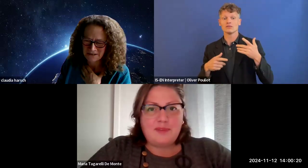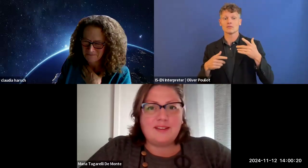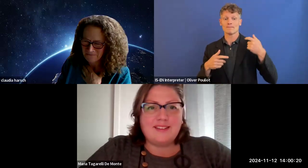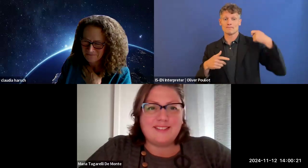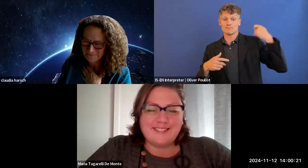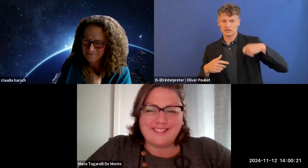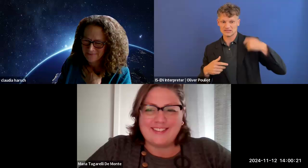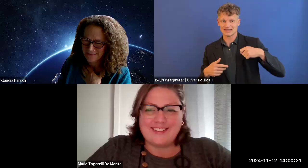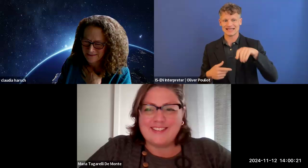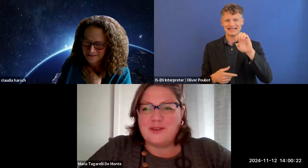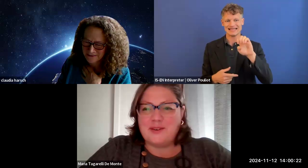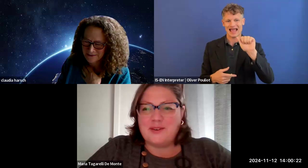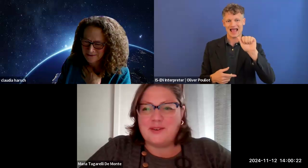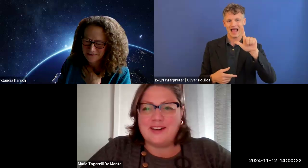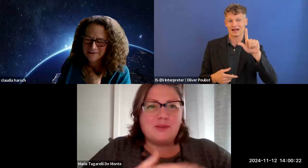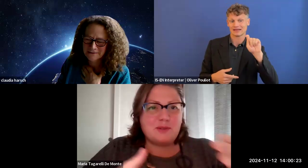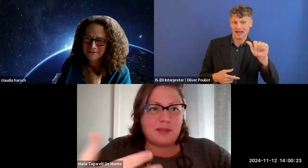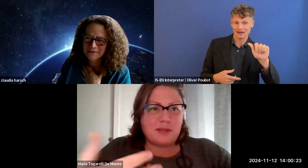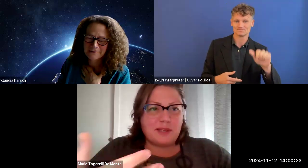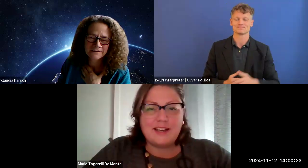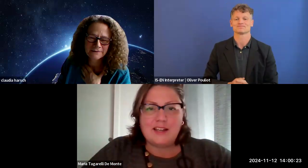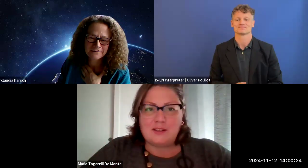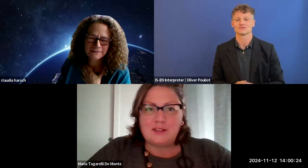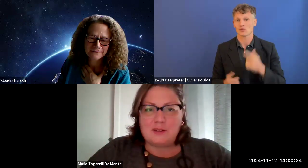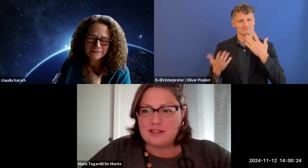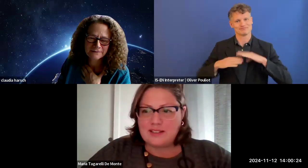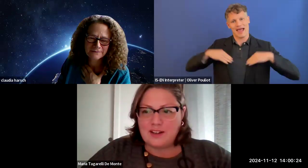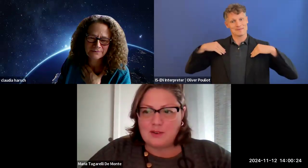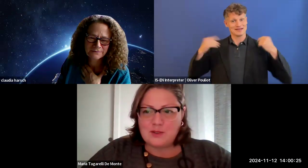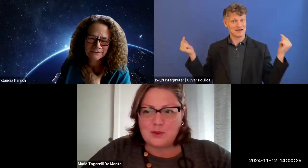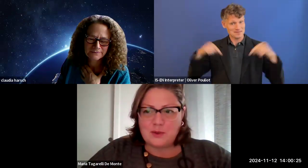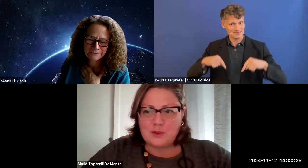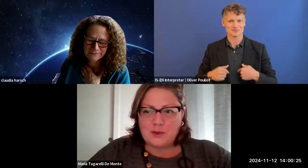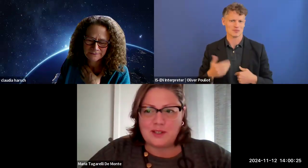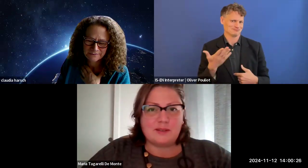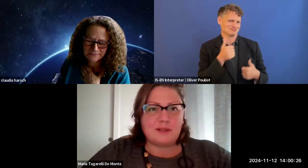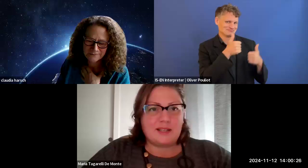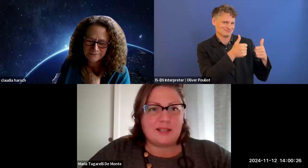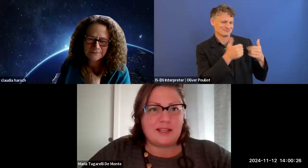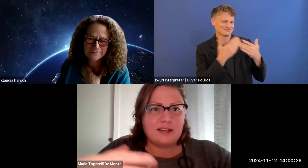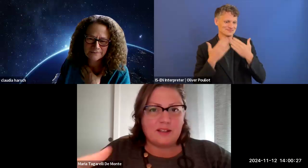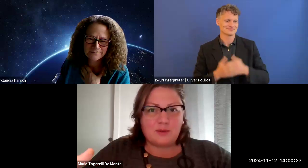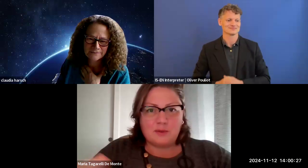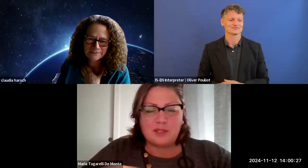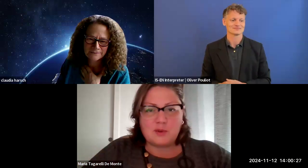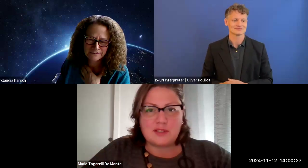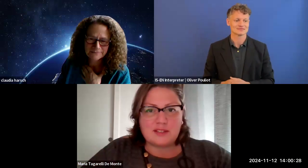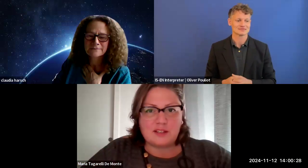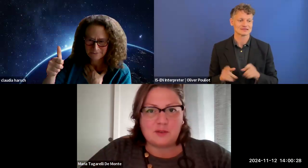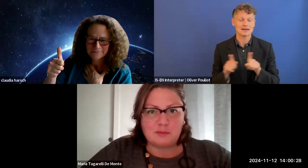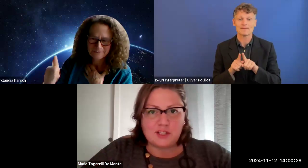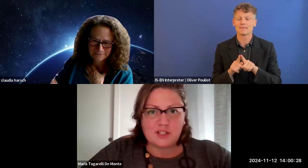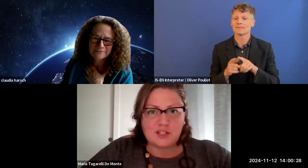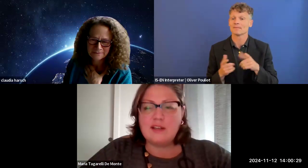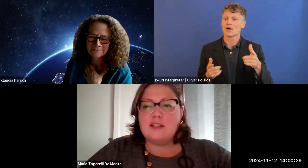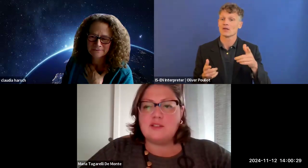My pleasure. So while you were speaking, Tobias also included some link to the